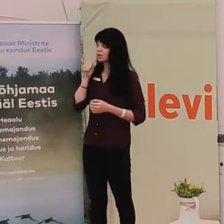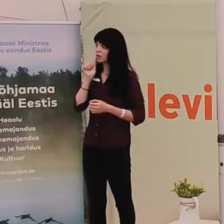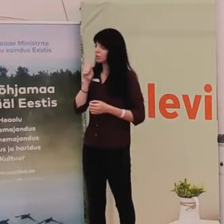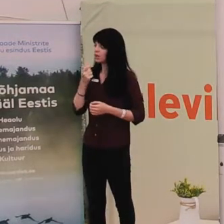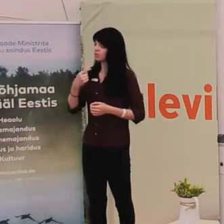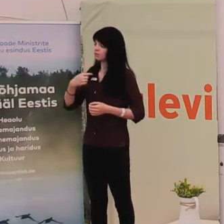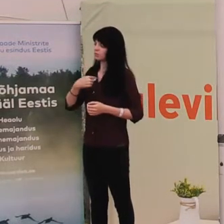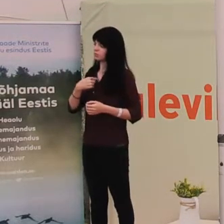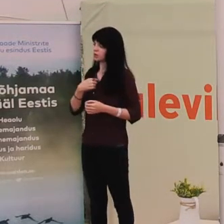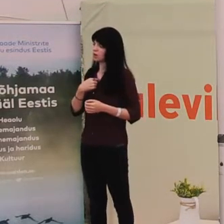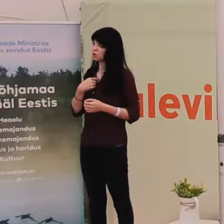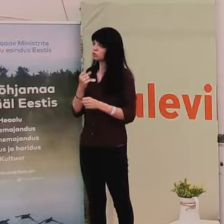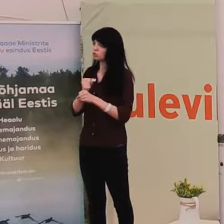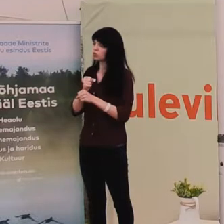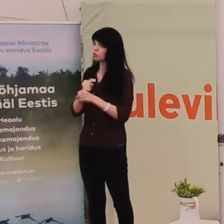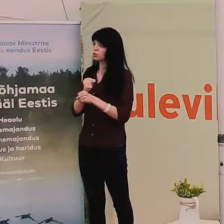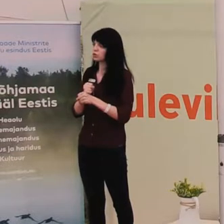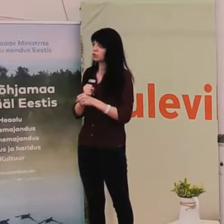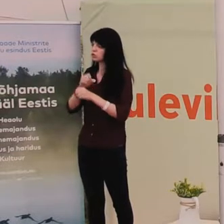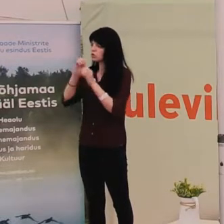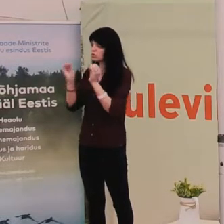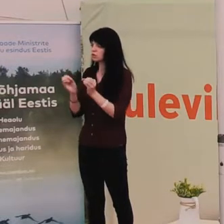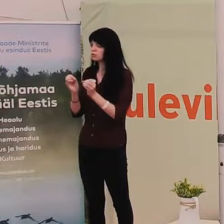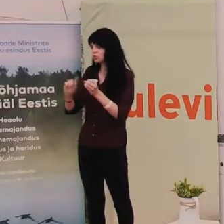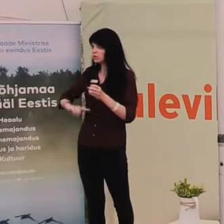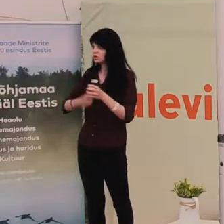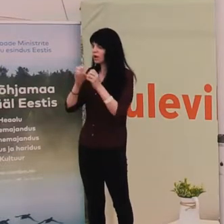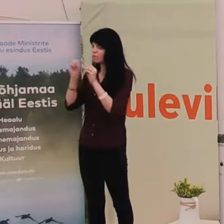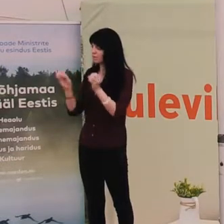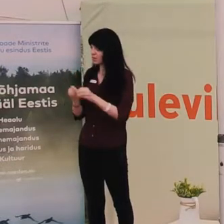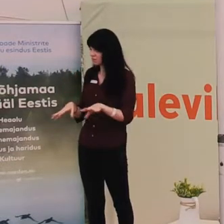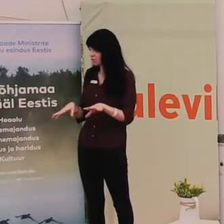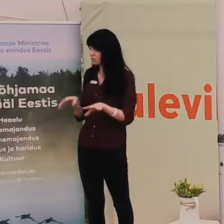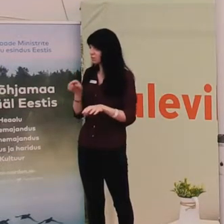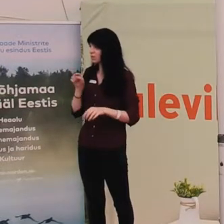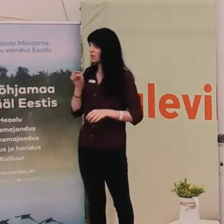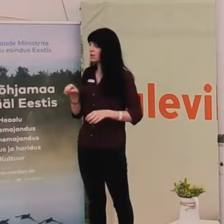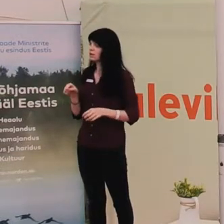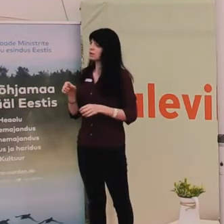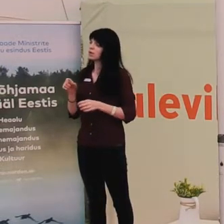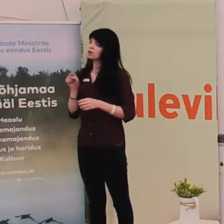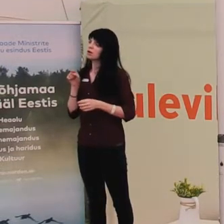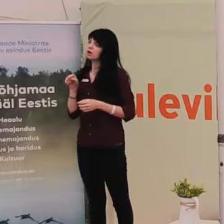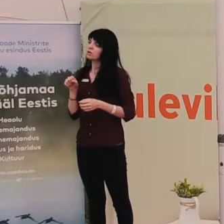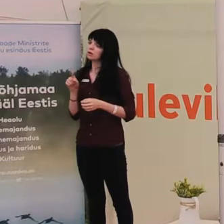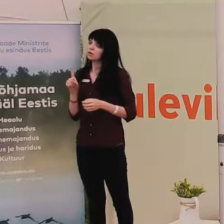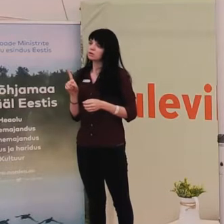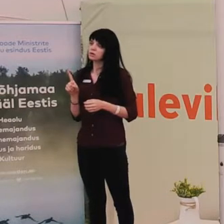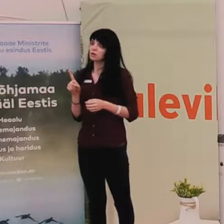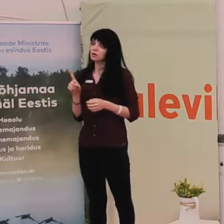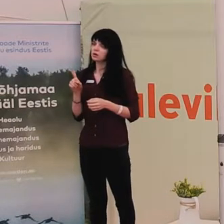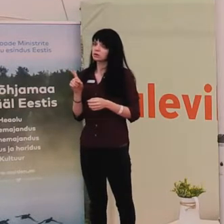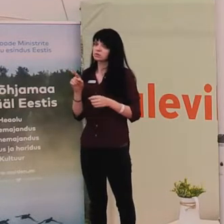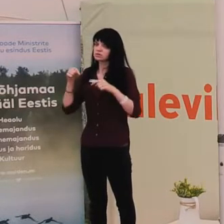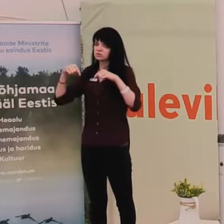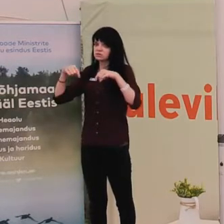daily, I'm nowadays working on social media, how people are sort of seeing the world. But the reason probably I am